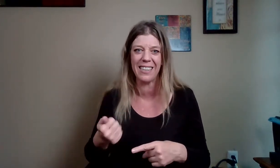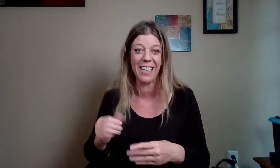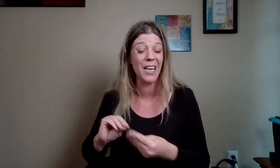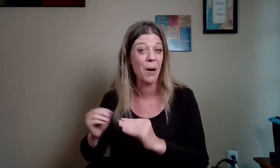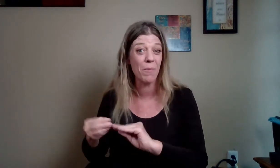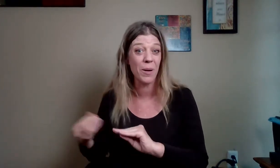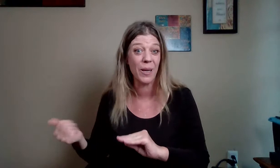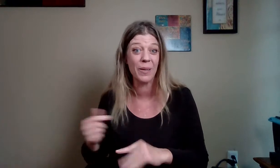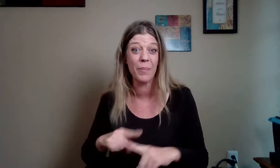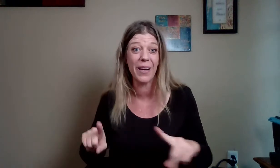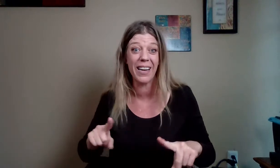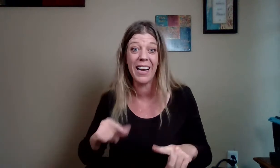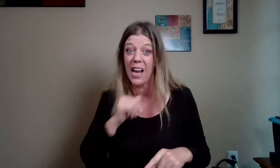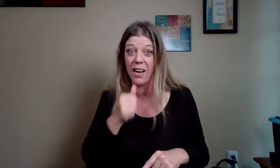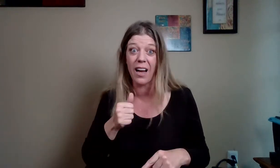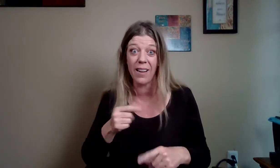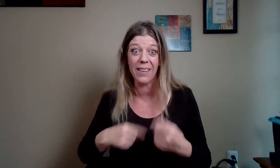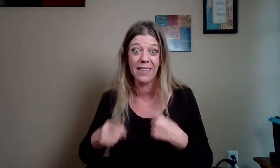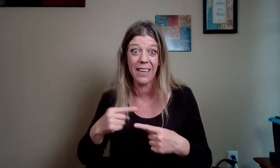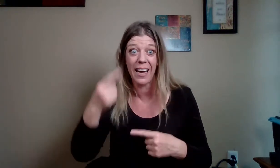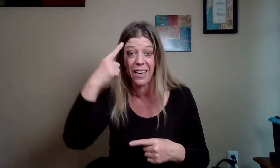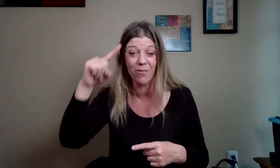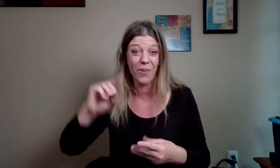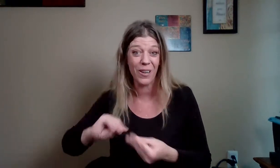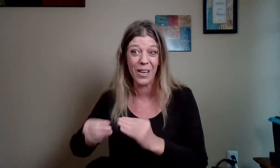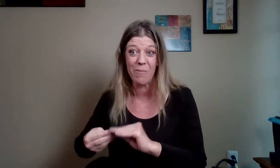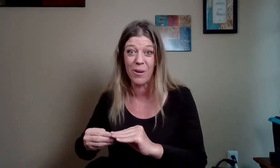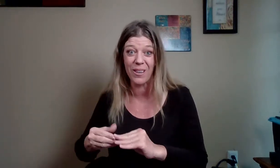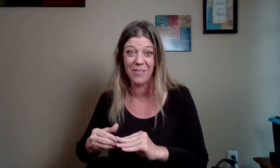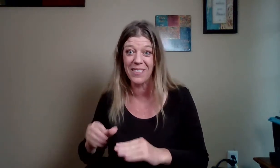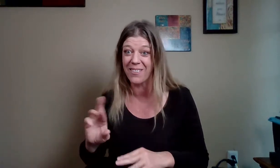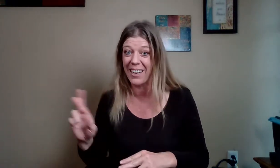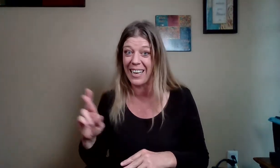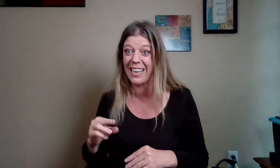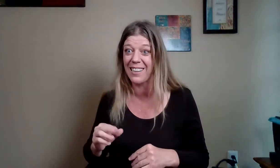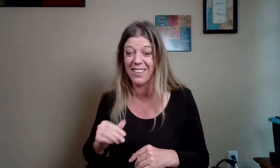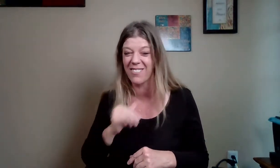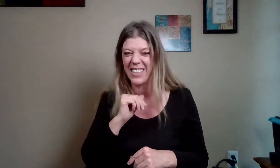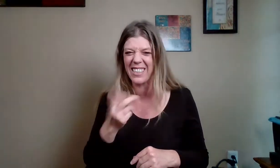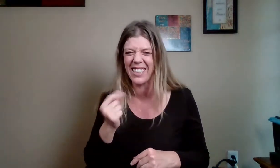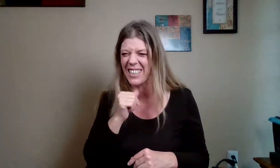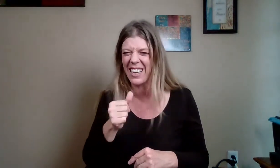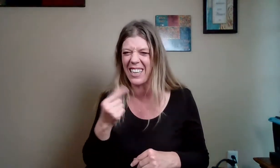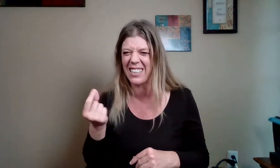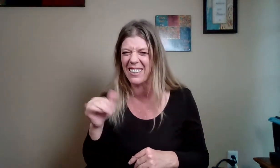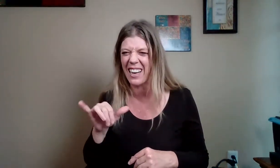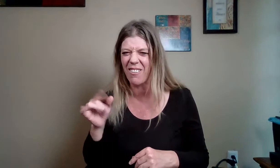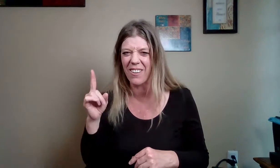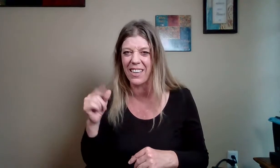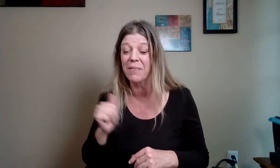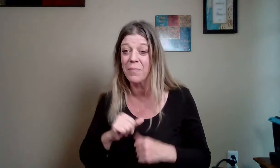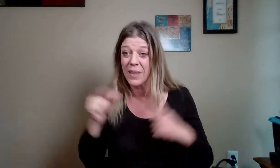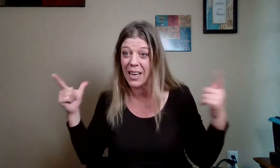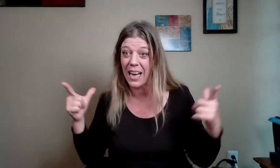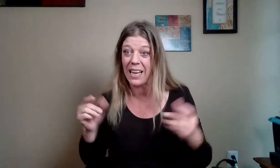the numbers, but not the sign for number, right? And we did not do that one a lot.